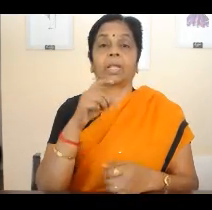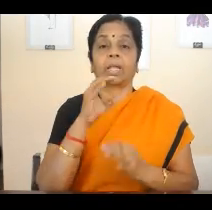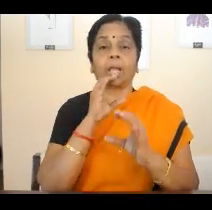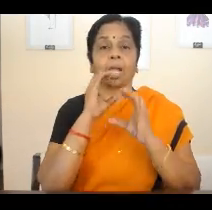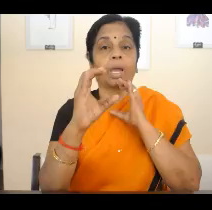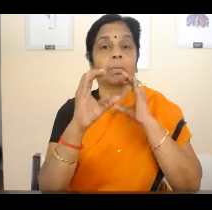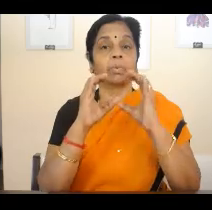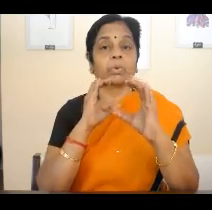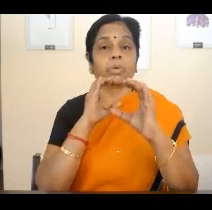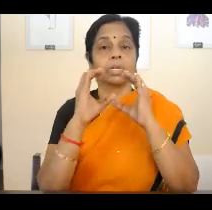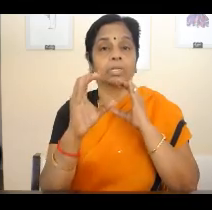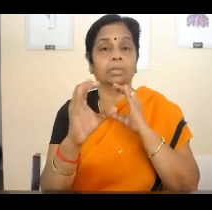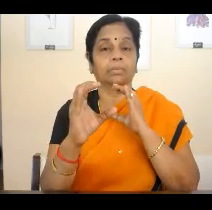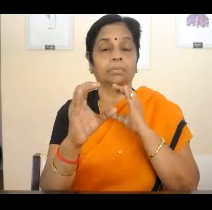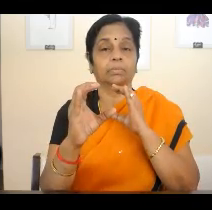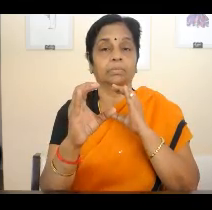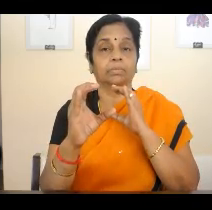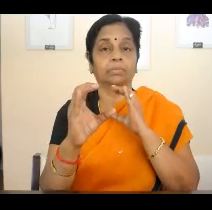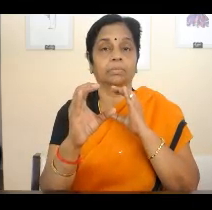Communication under the bill